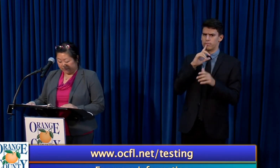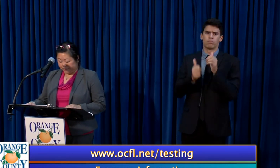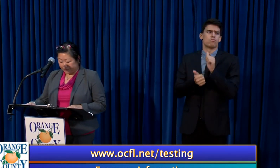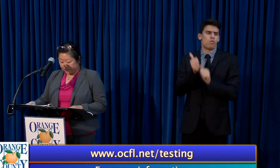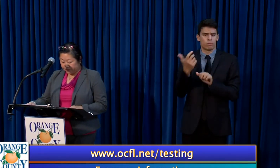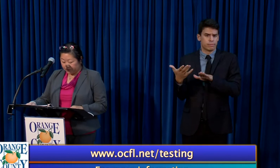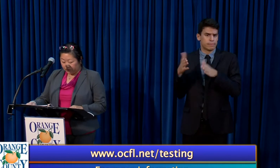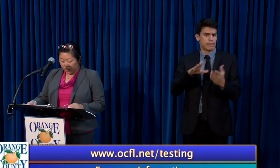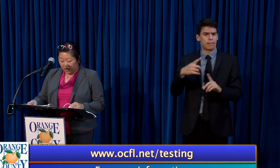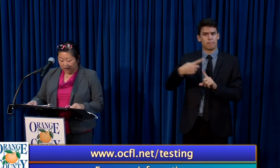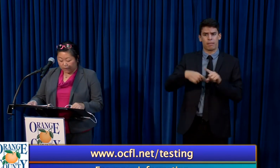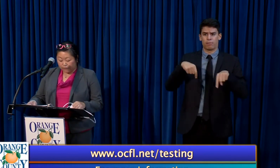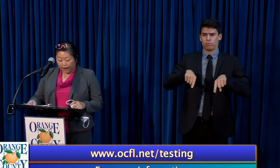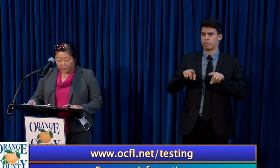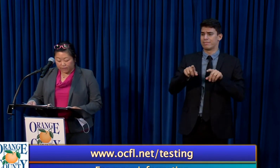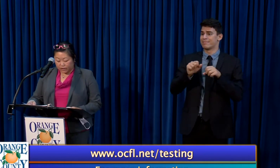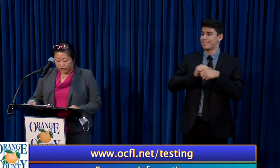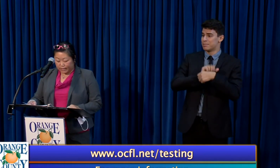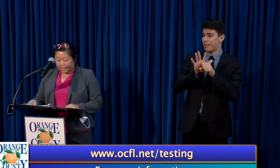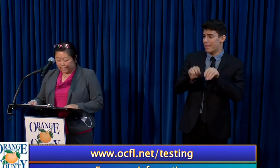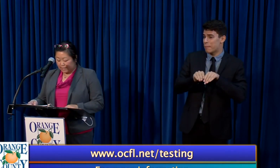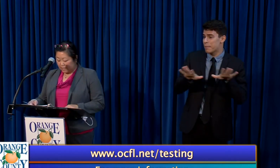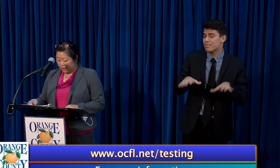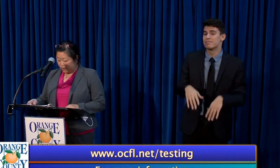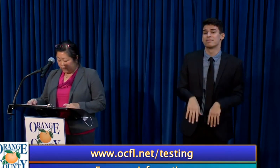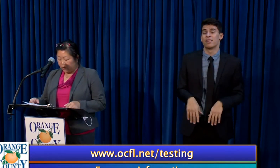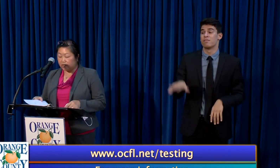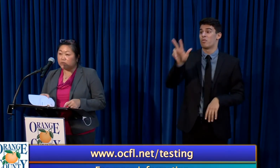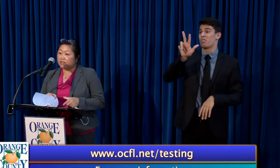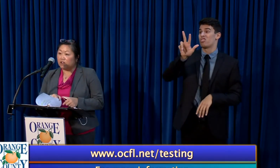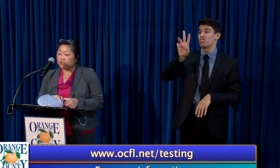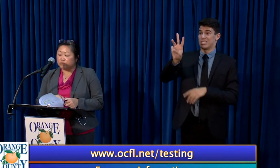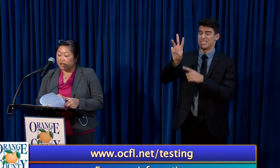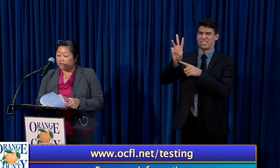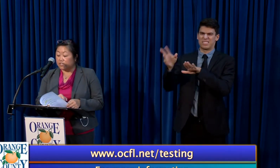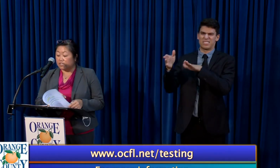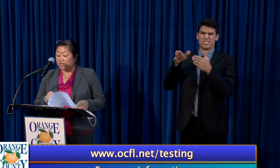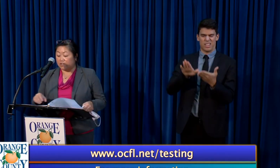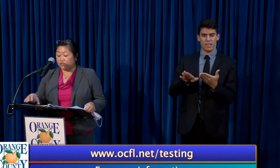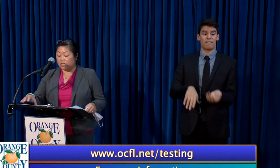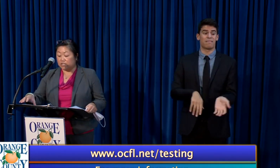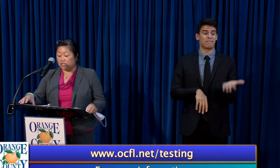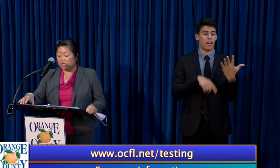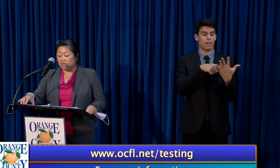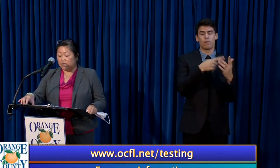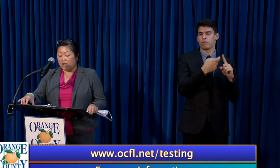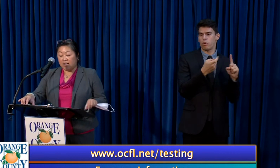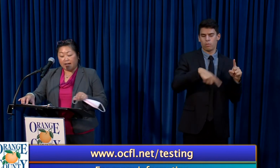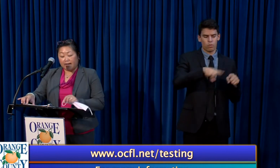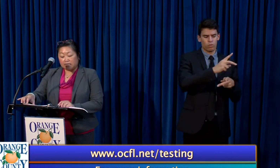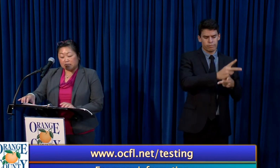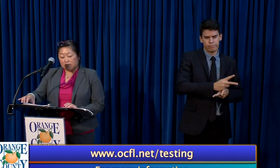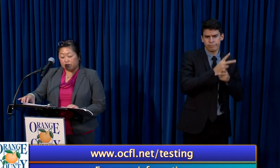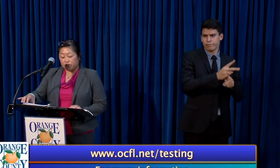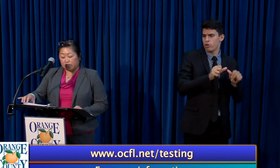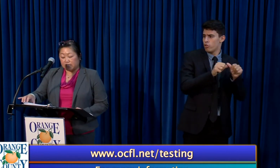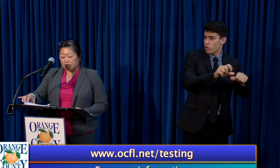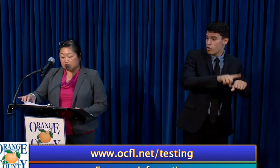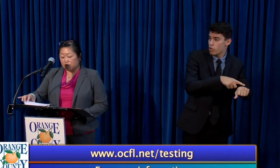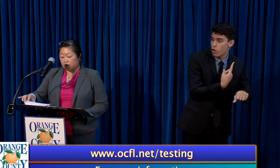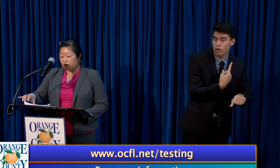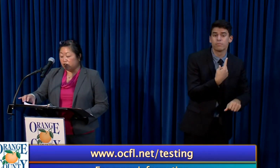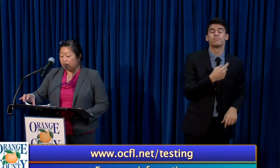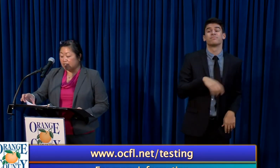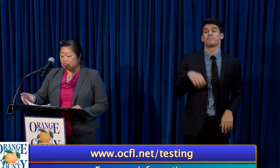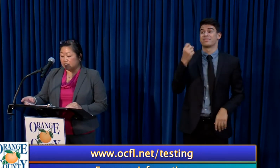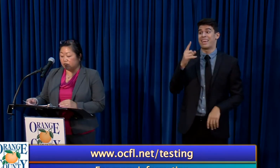pandemic. 5 of the 36 deaths were reported with a long-term care facility address. 8 of the 36